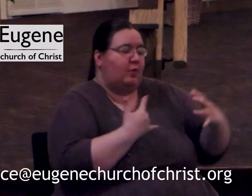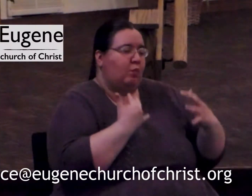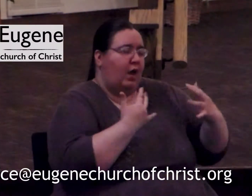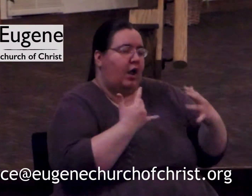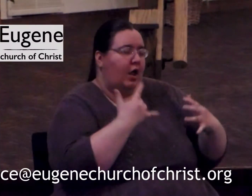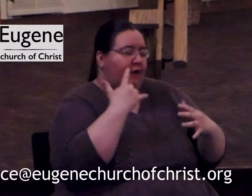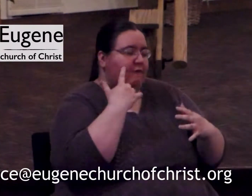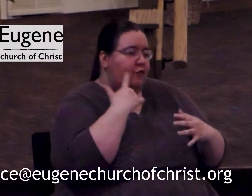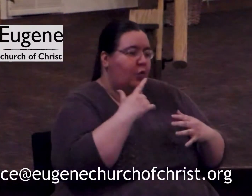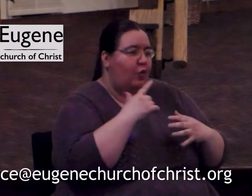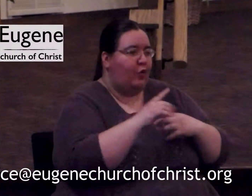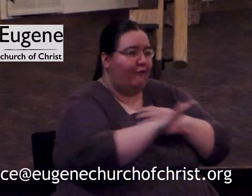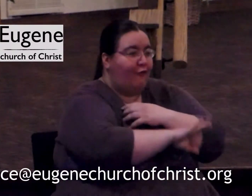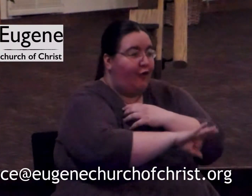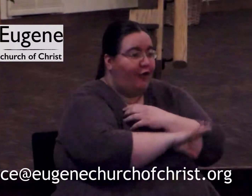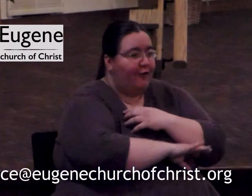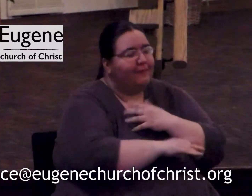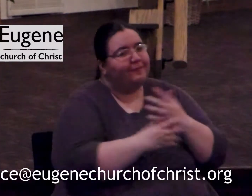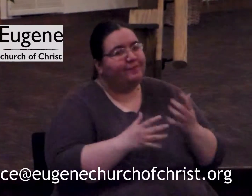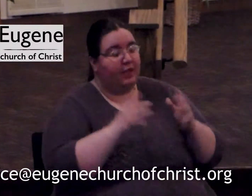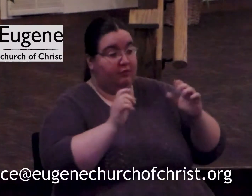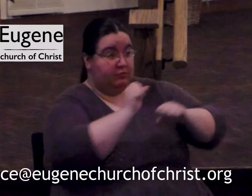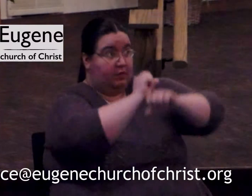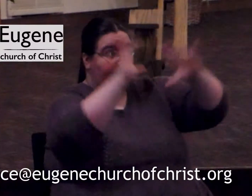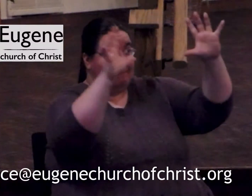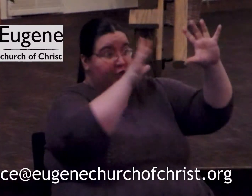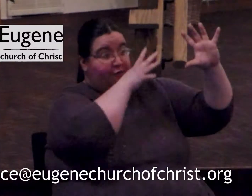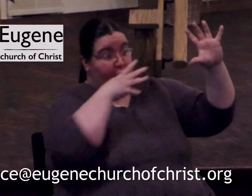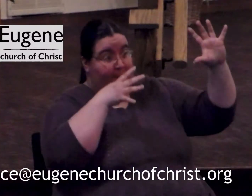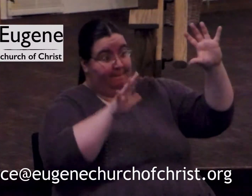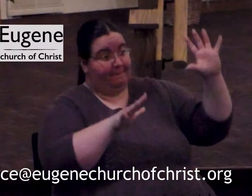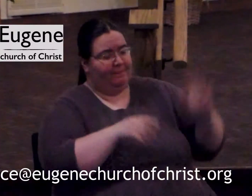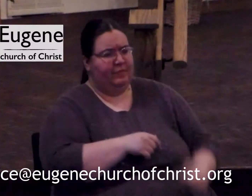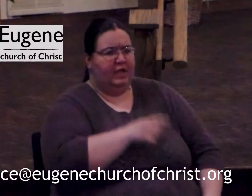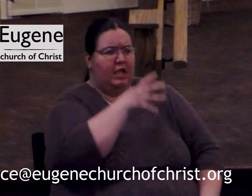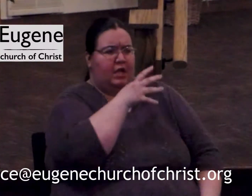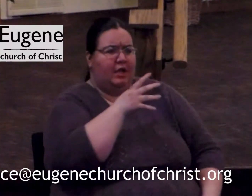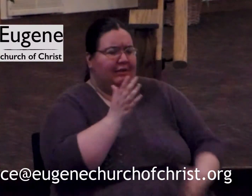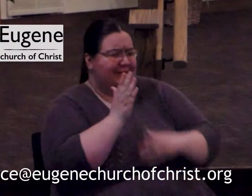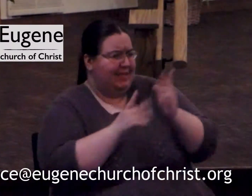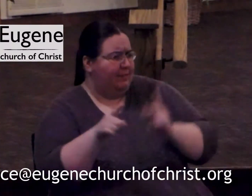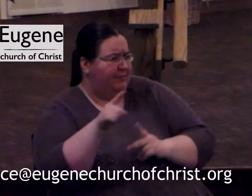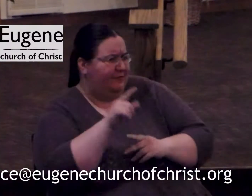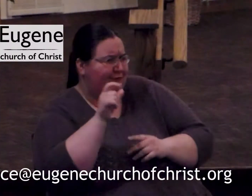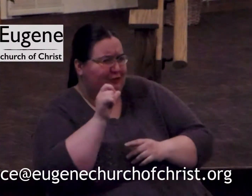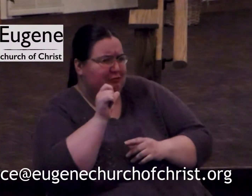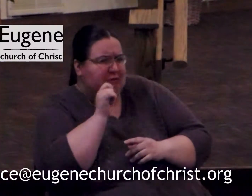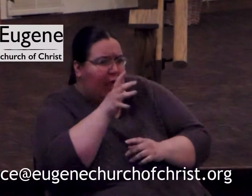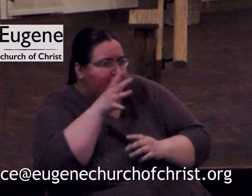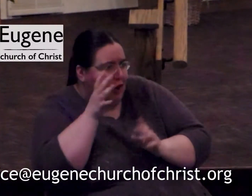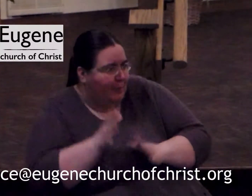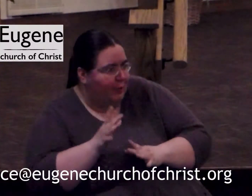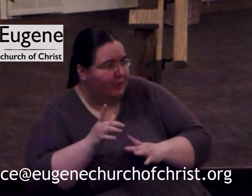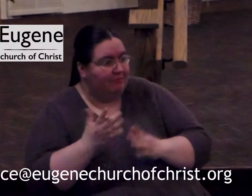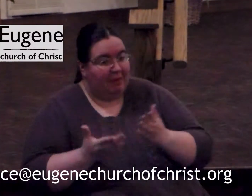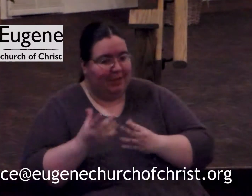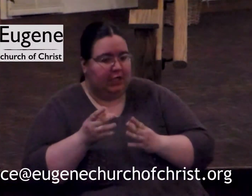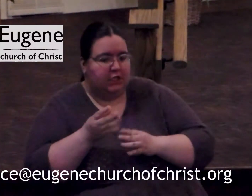among us. I know we see the vegetables come out here and there. Farming is a patient business because you do something knowing it is going to